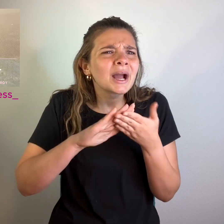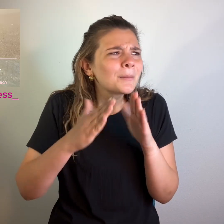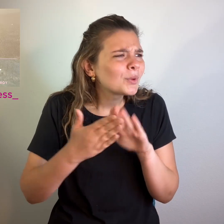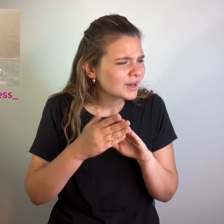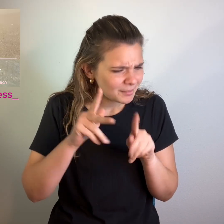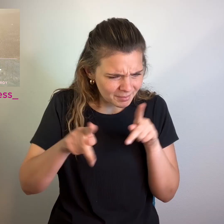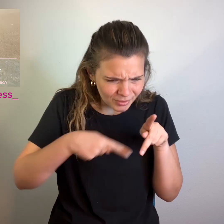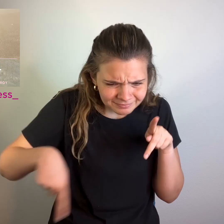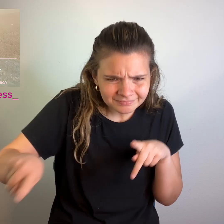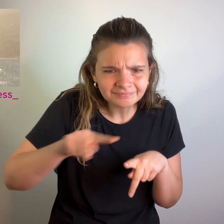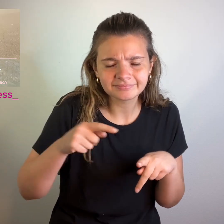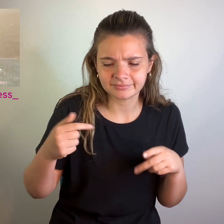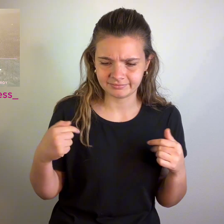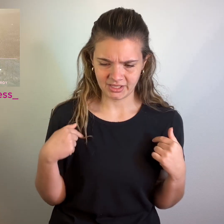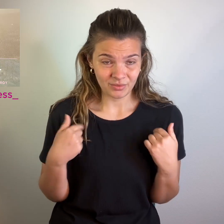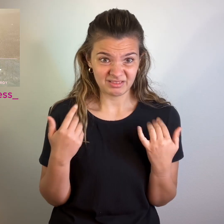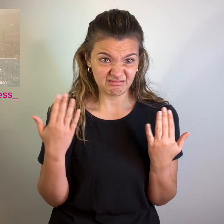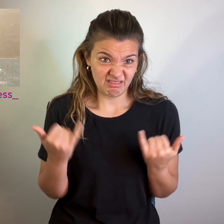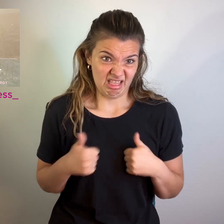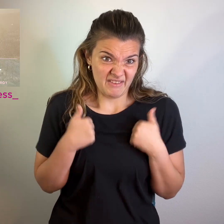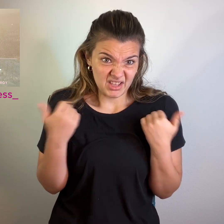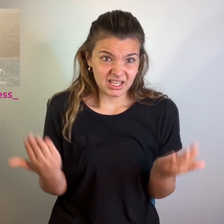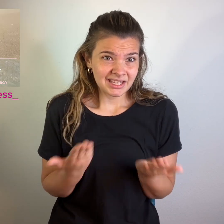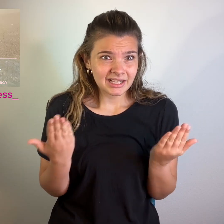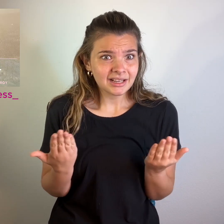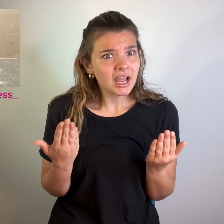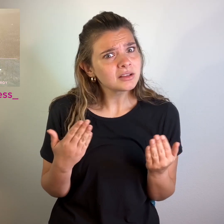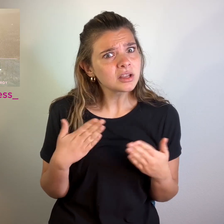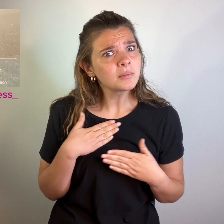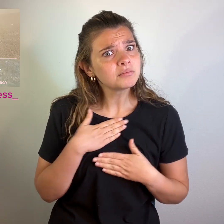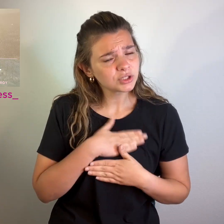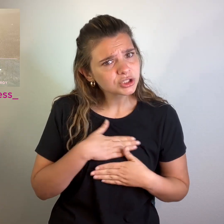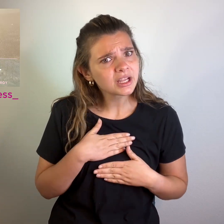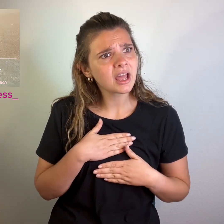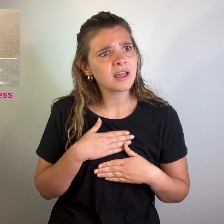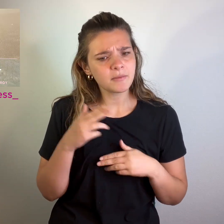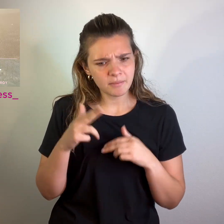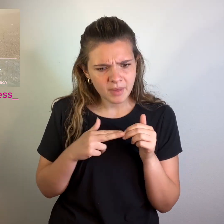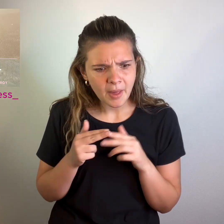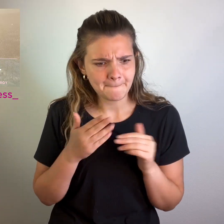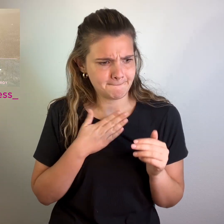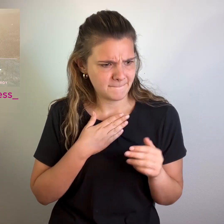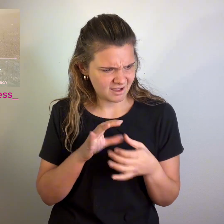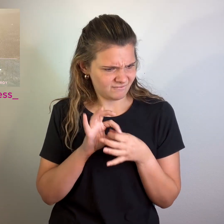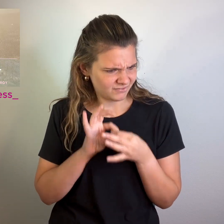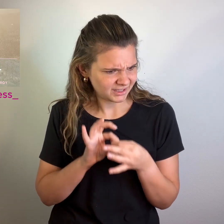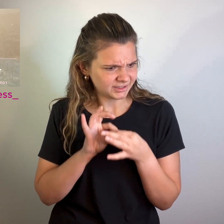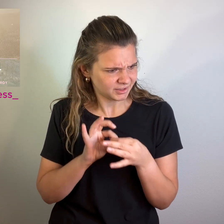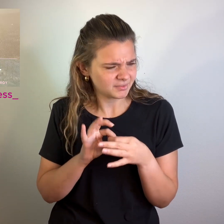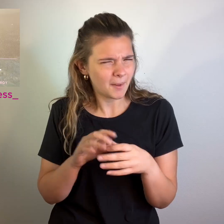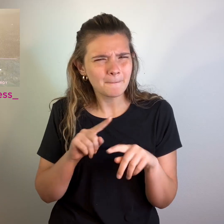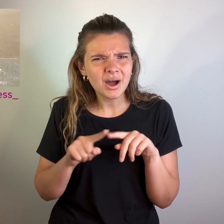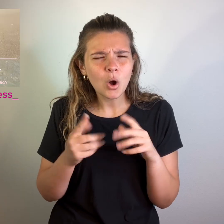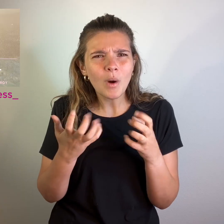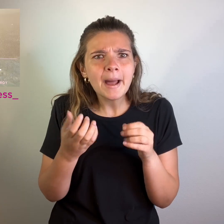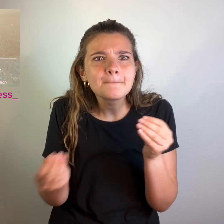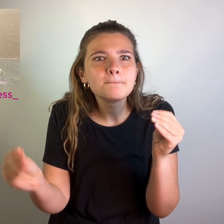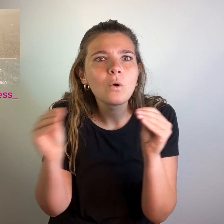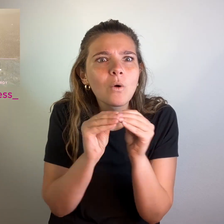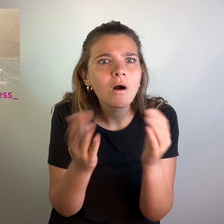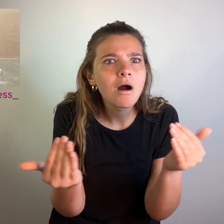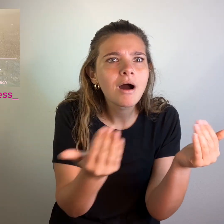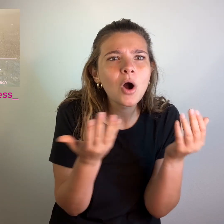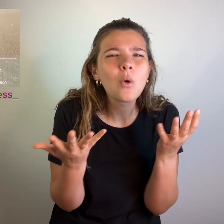living here and I really appreciated the relationships that I had built, but I wanted even more. I wanted